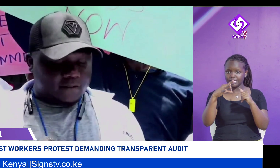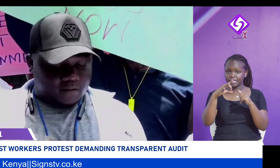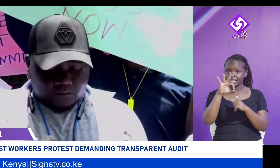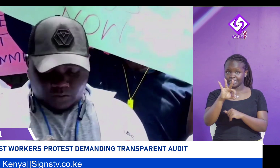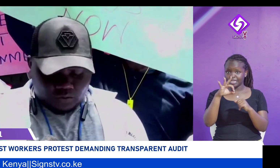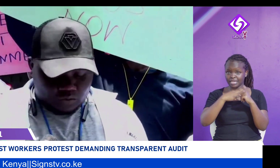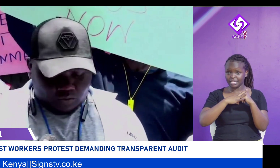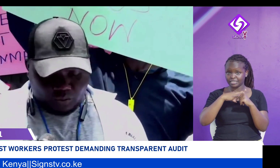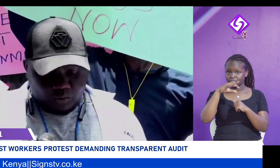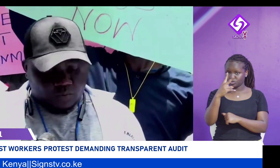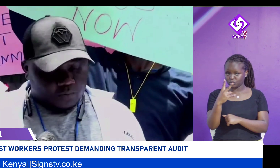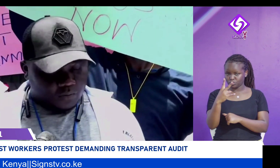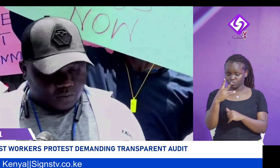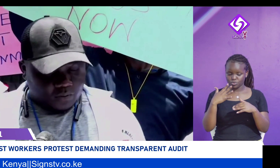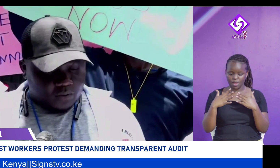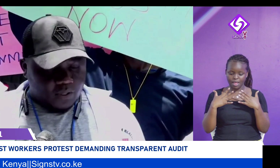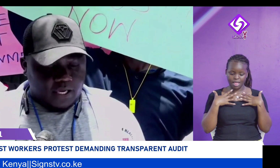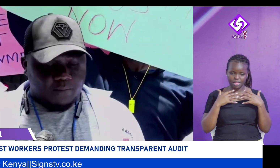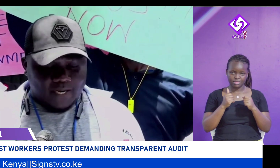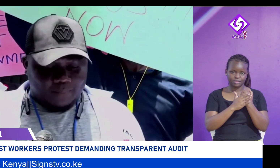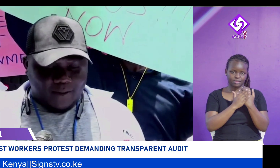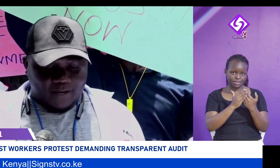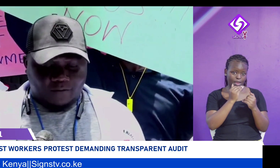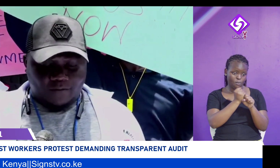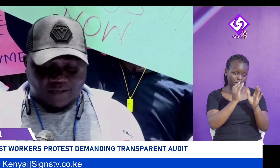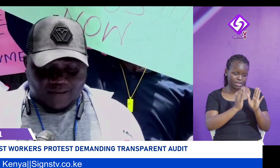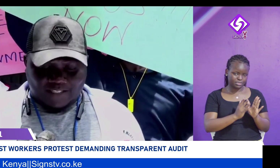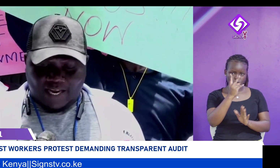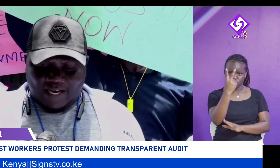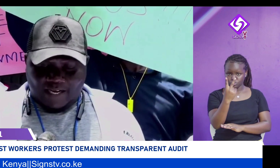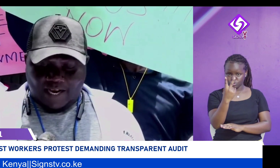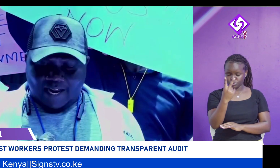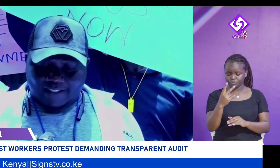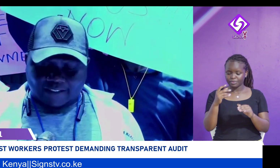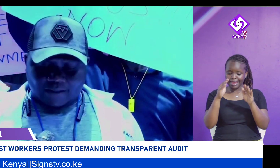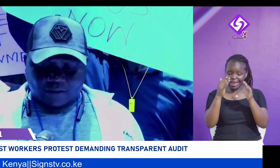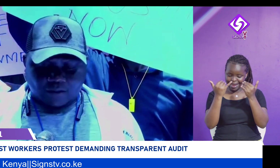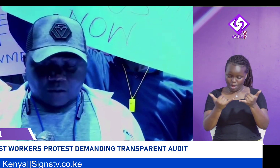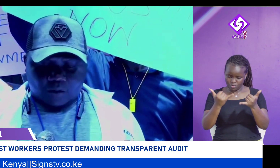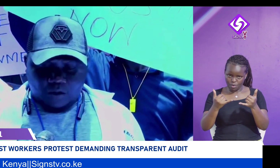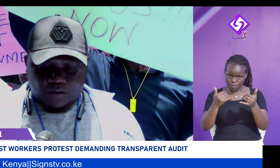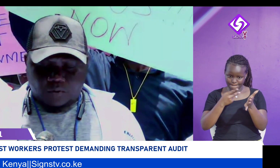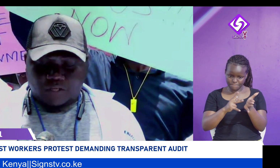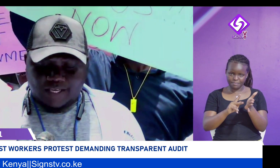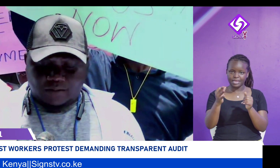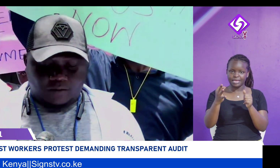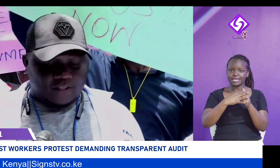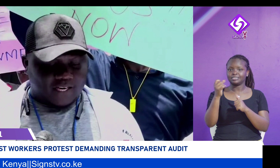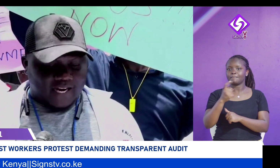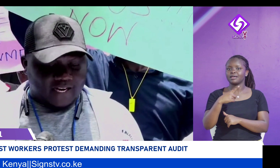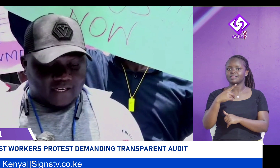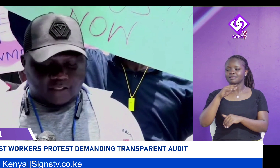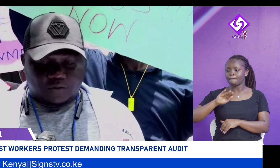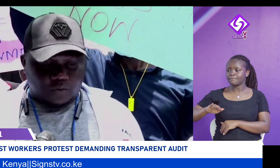workers. 2, immediate payment of 8 months' salary arrears on to each of